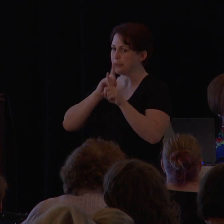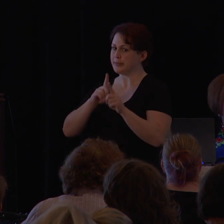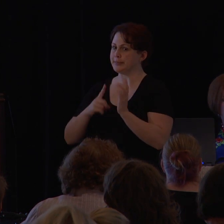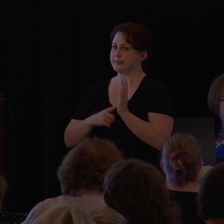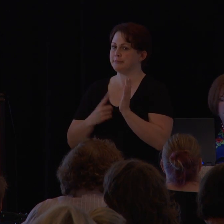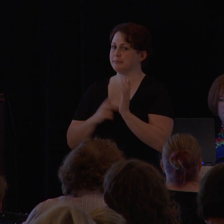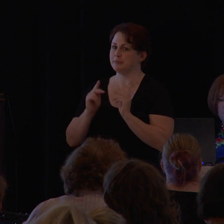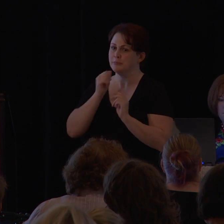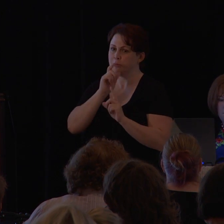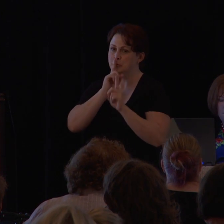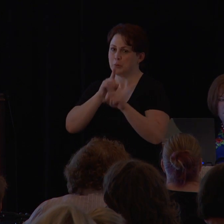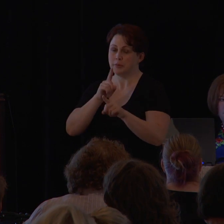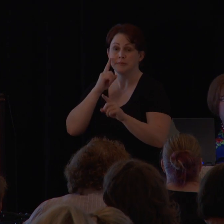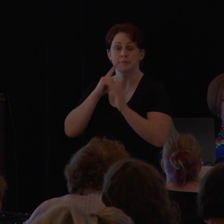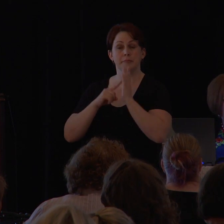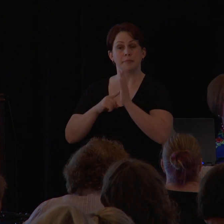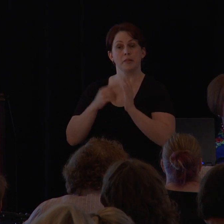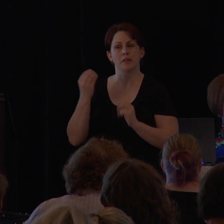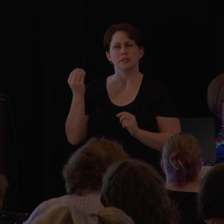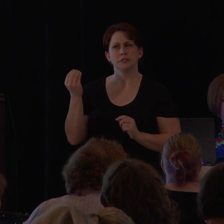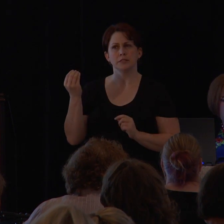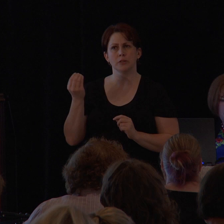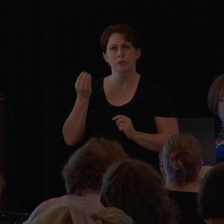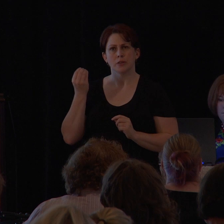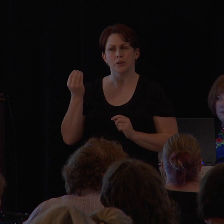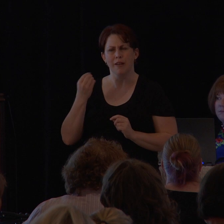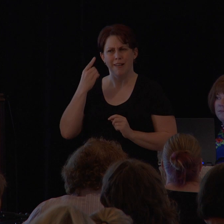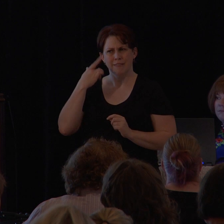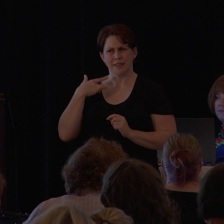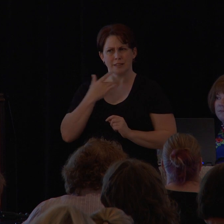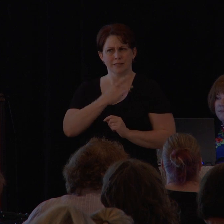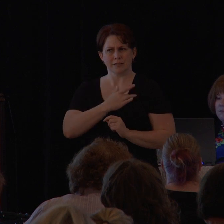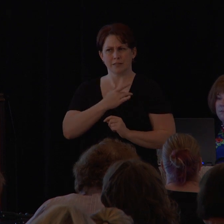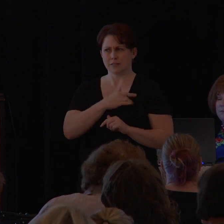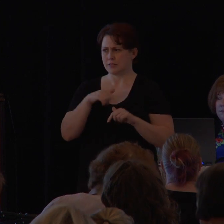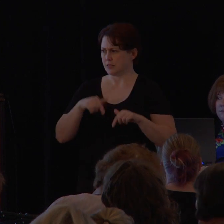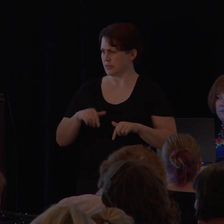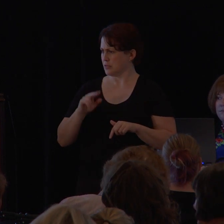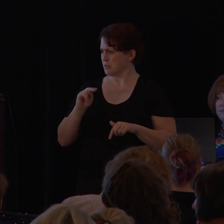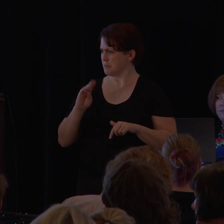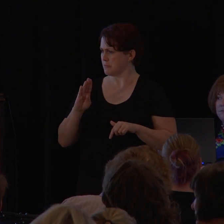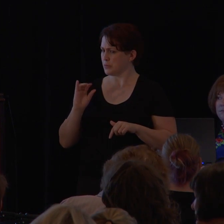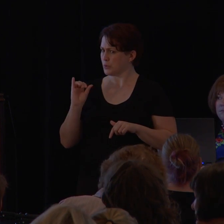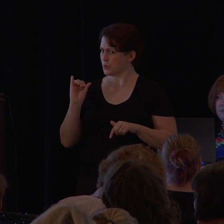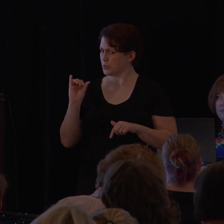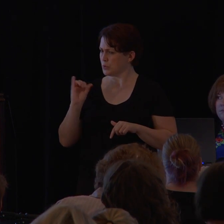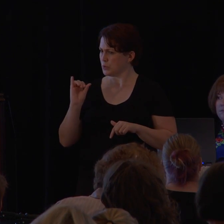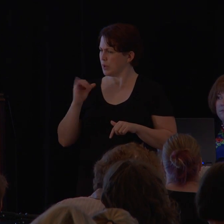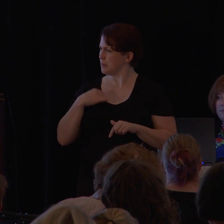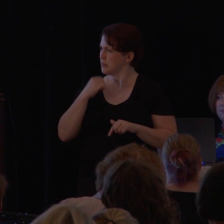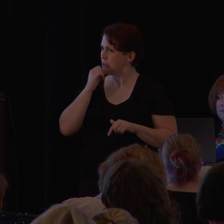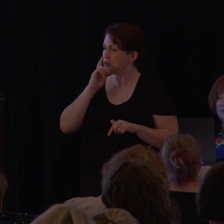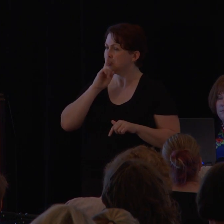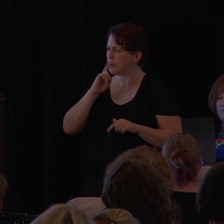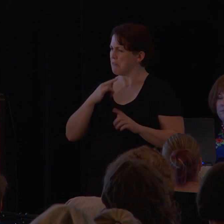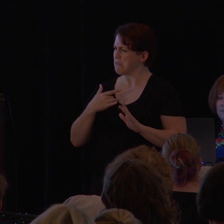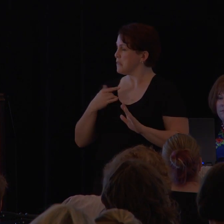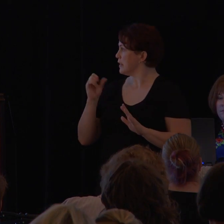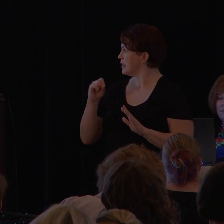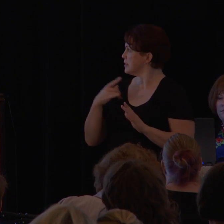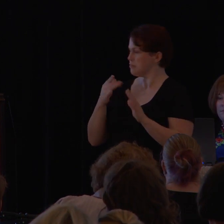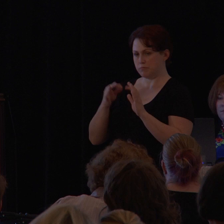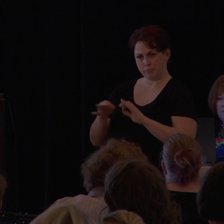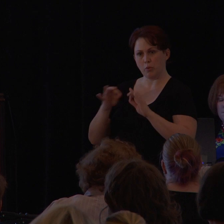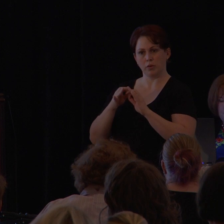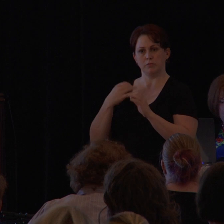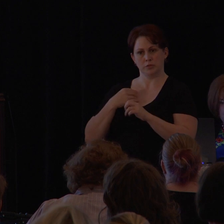some places like Ontario, and I think that's part of the New Brunswick legislation as well, though I'm not sure. I'm pretty sure it is. That's an important thing